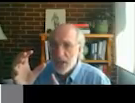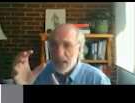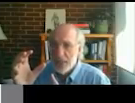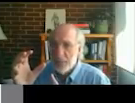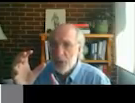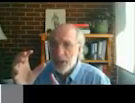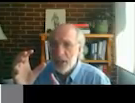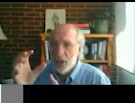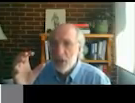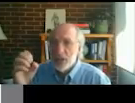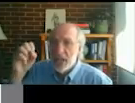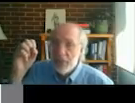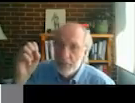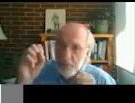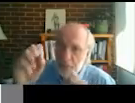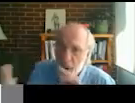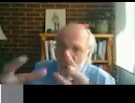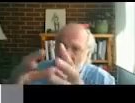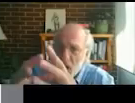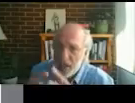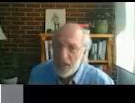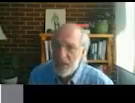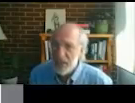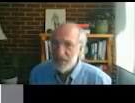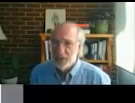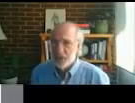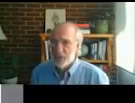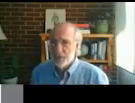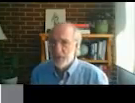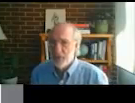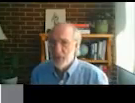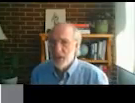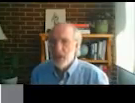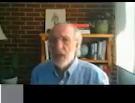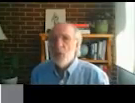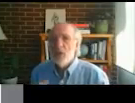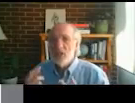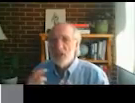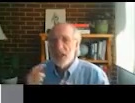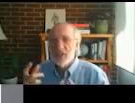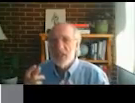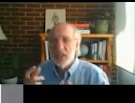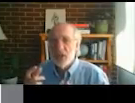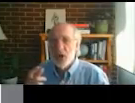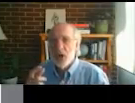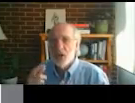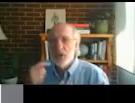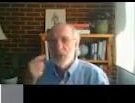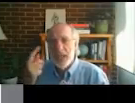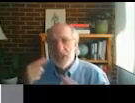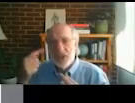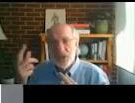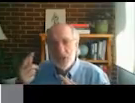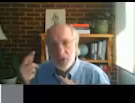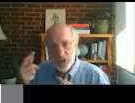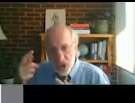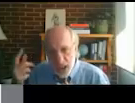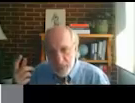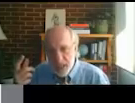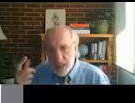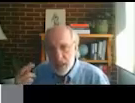all at that point, you're going to say ball and deliver. Once the child is saying all, you may